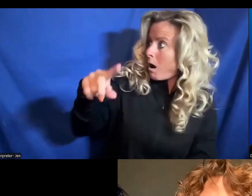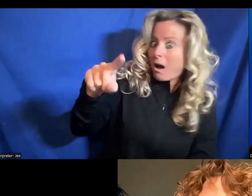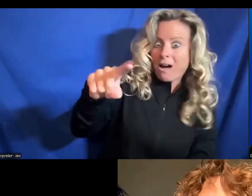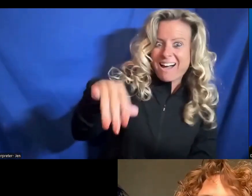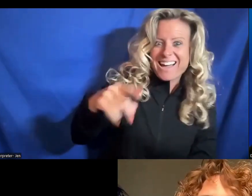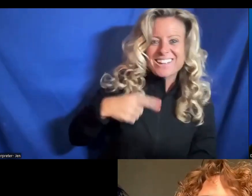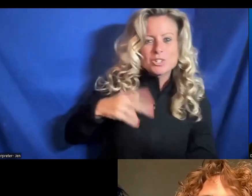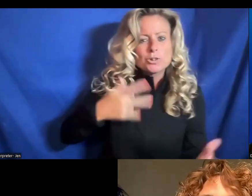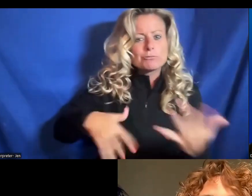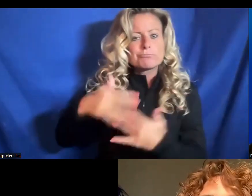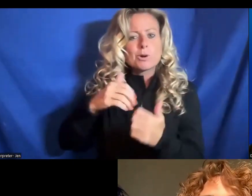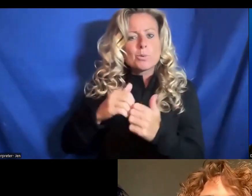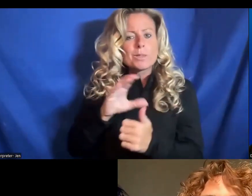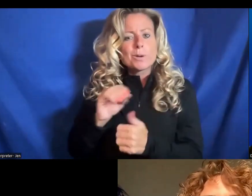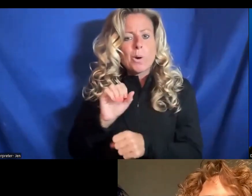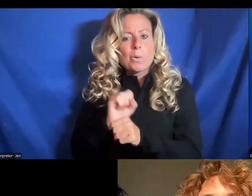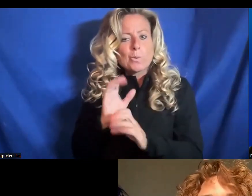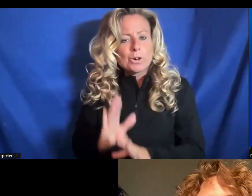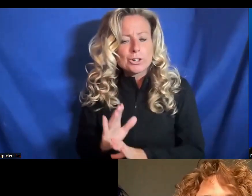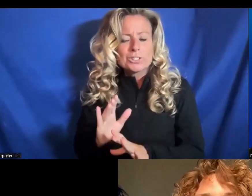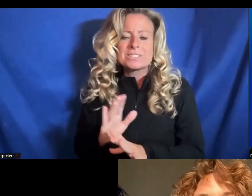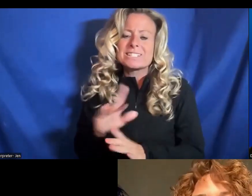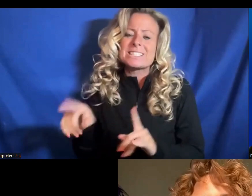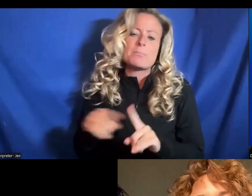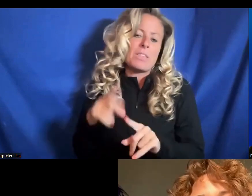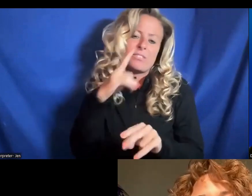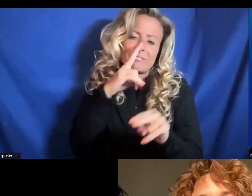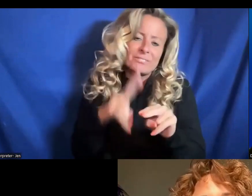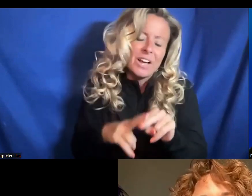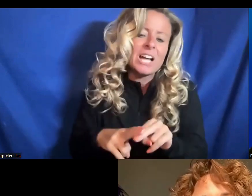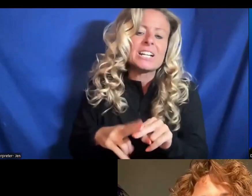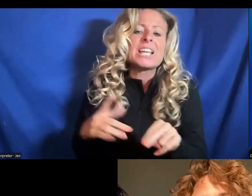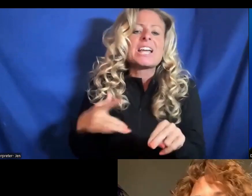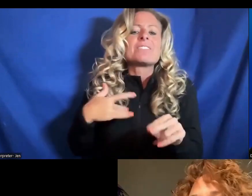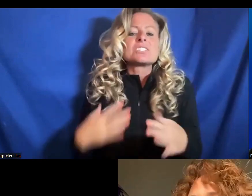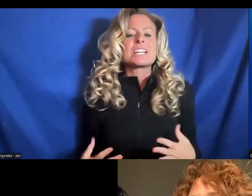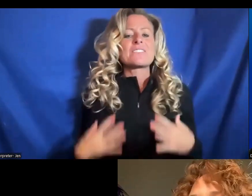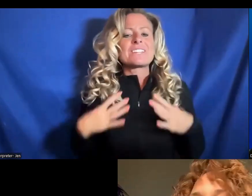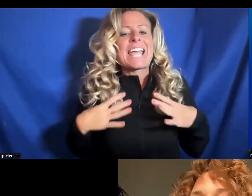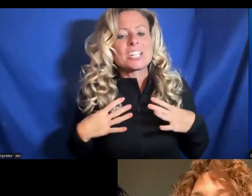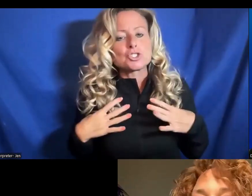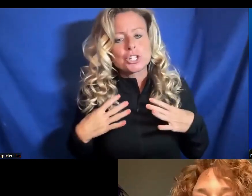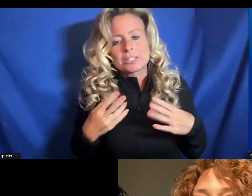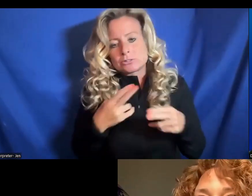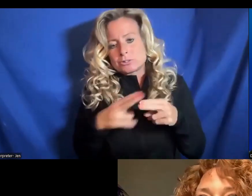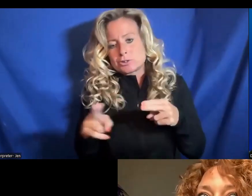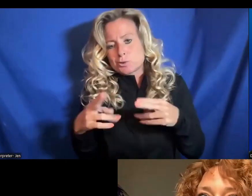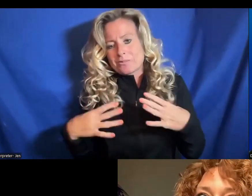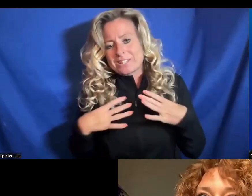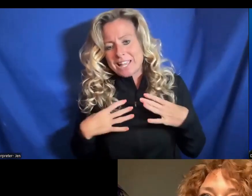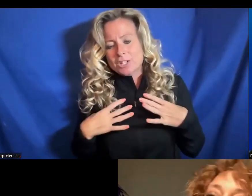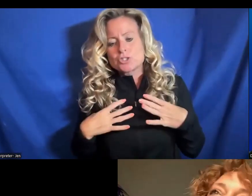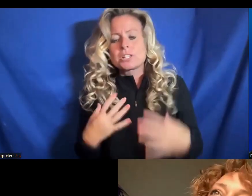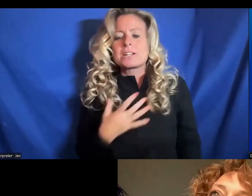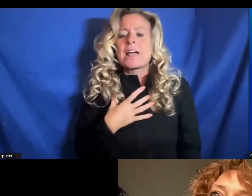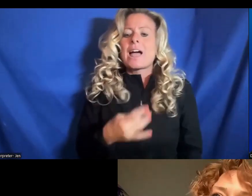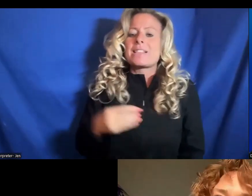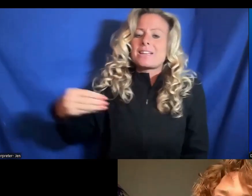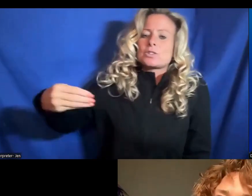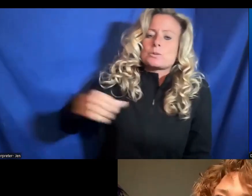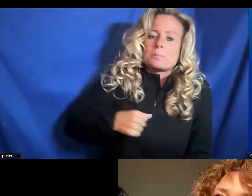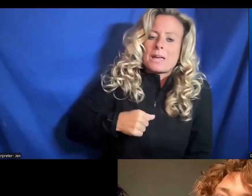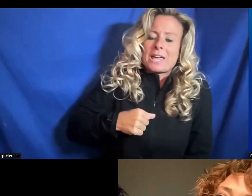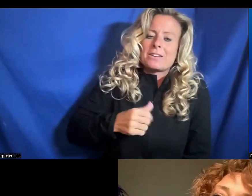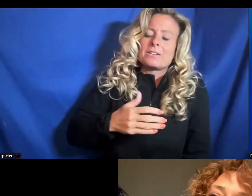with your coworkers. It's all about the fun. It feels like a little vacation. I like to pay for my stuff